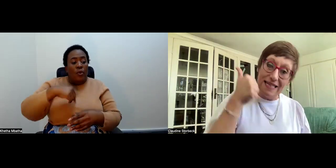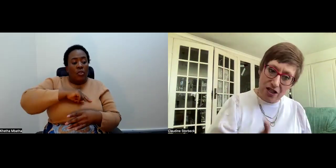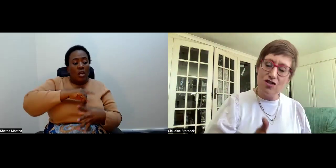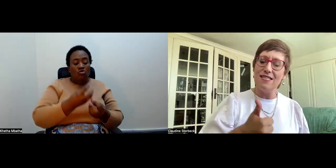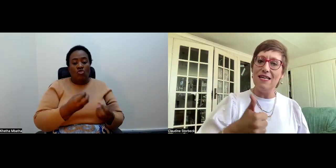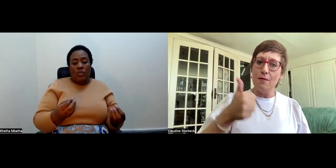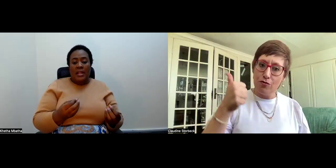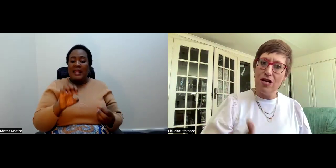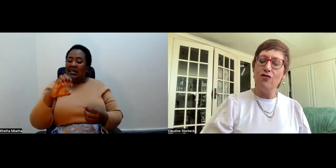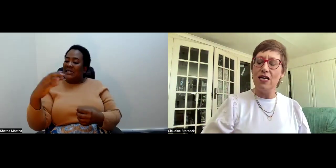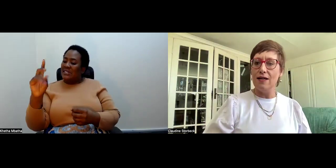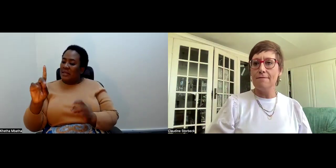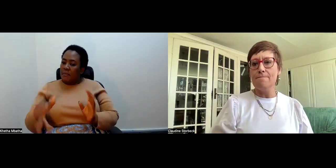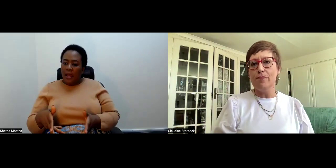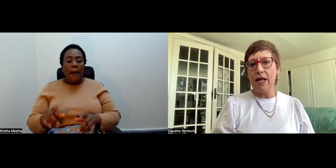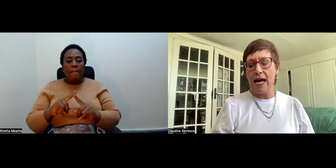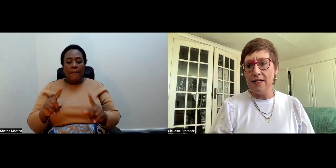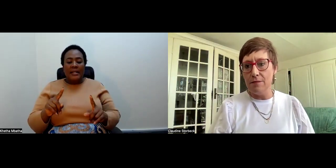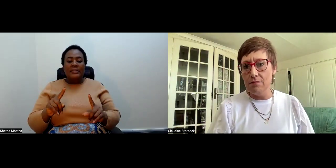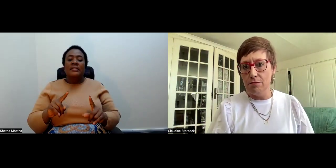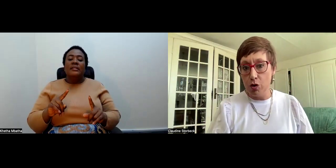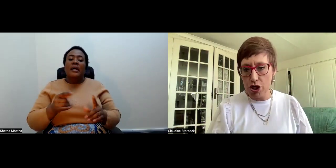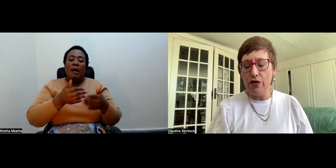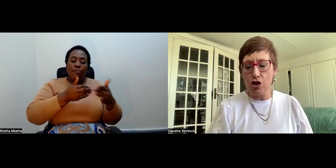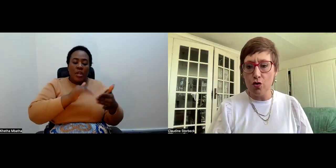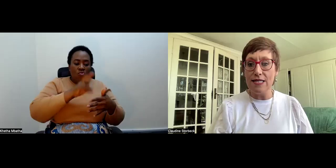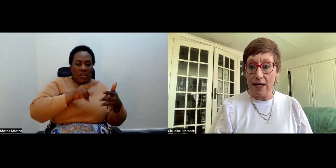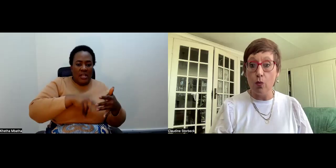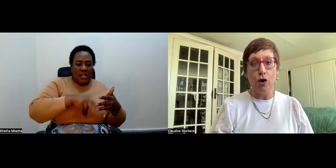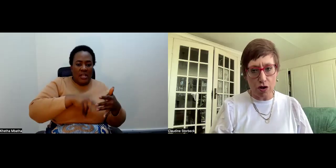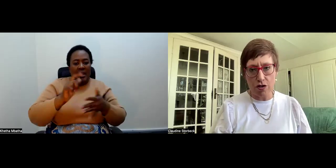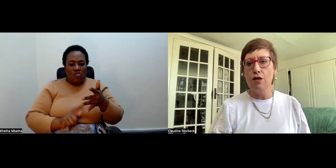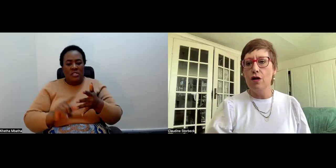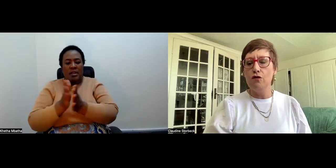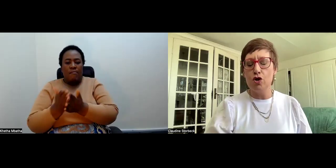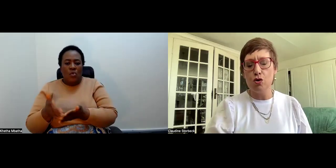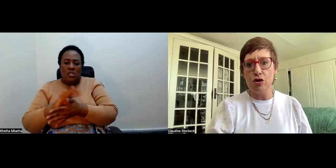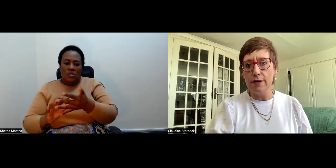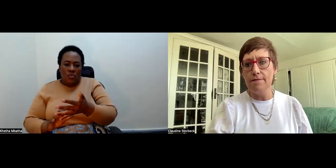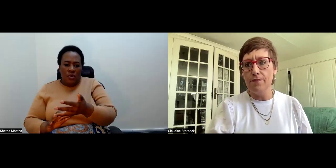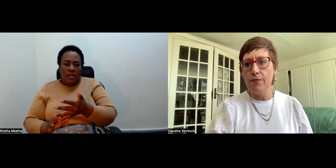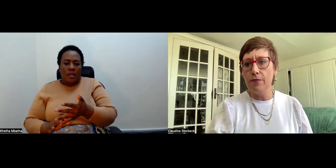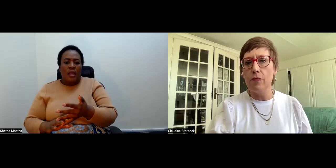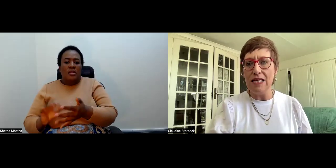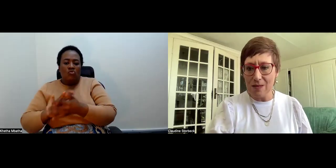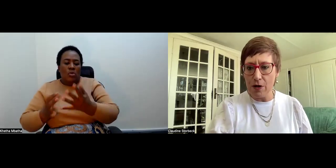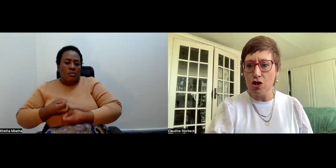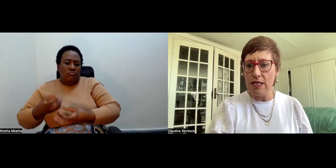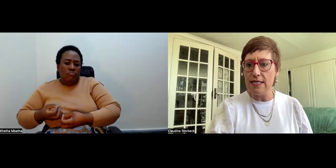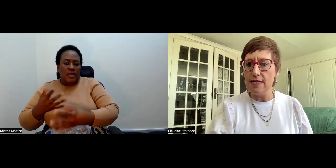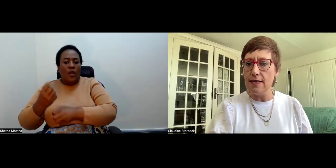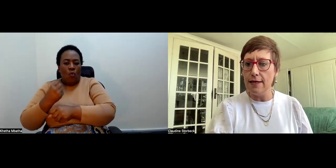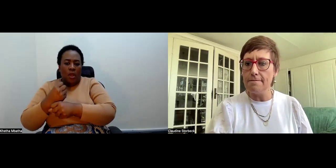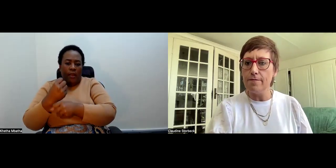ECD, but literacy, pre-reading, and book sharing and storytelling works for children in